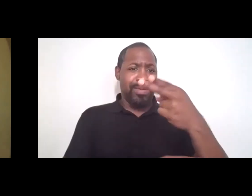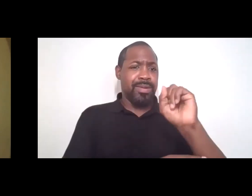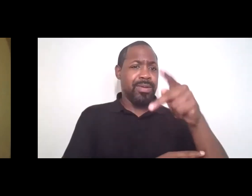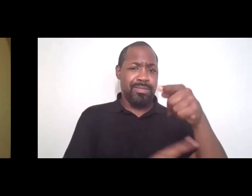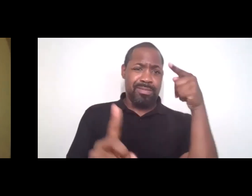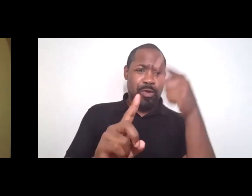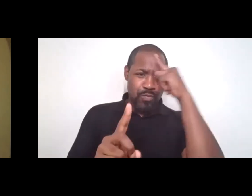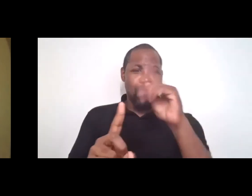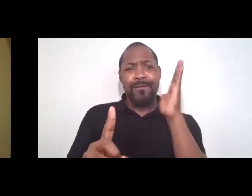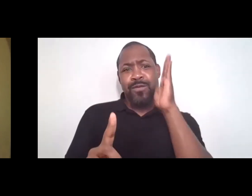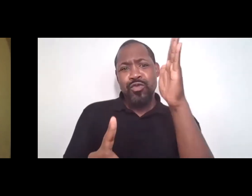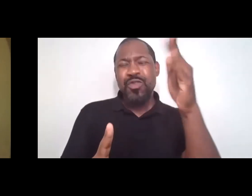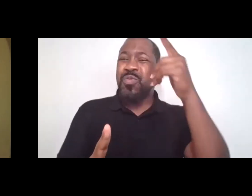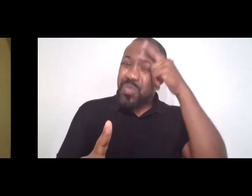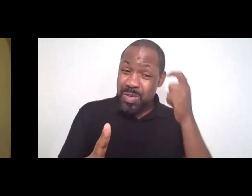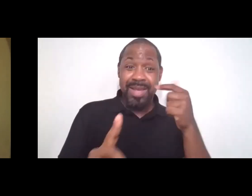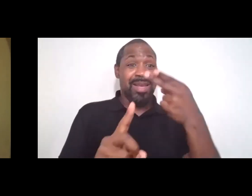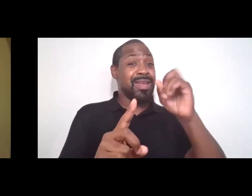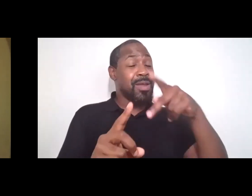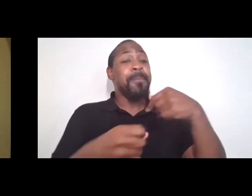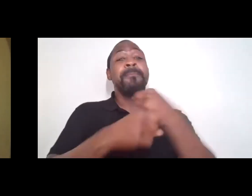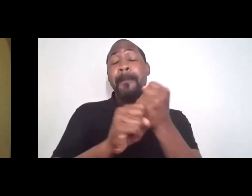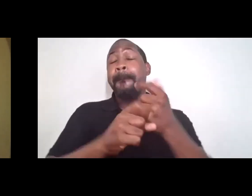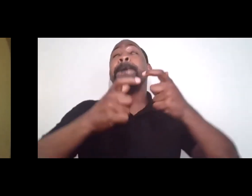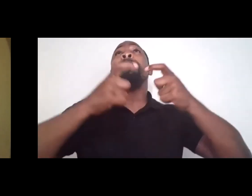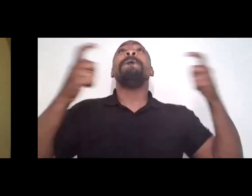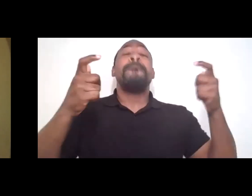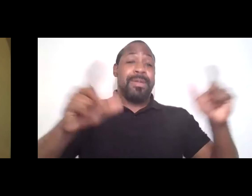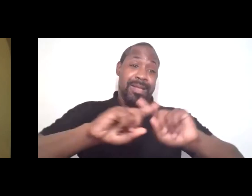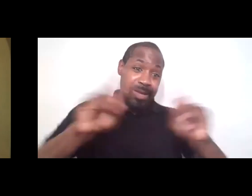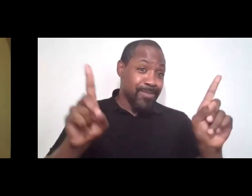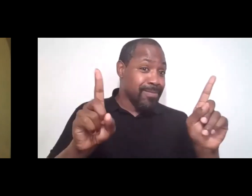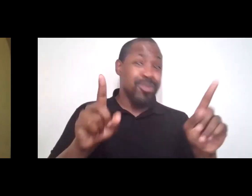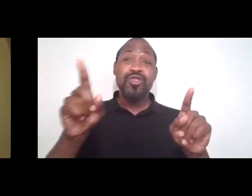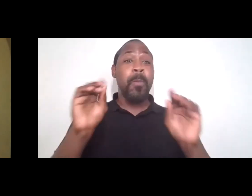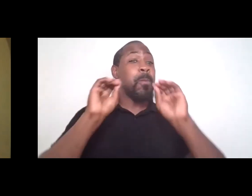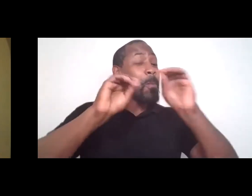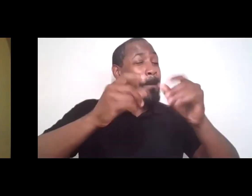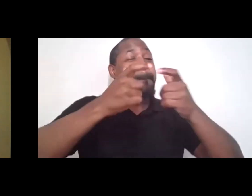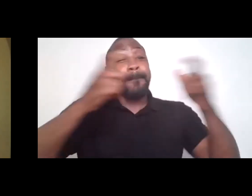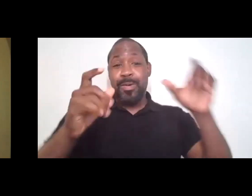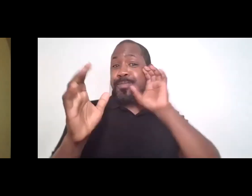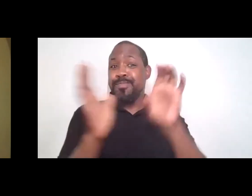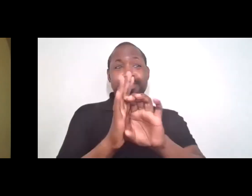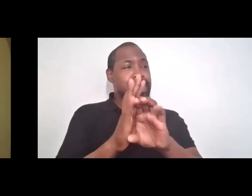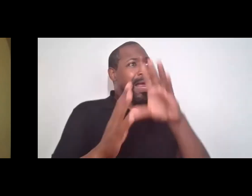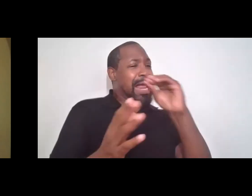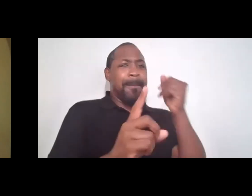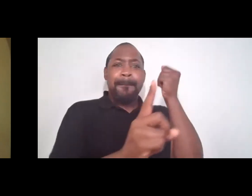with this particular vision. Because again, the HSTP isn't here just for a temporary basis, but I want it to be long-term because I can